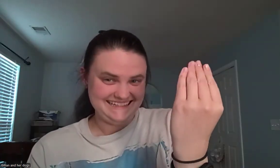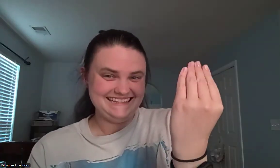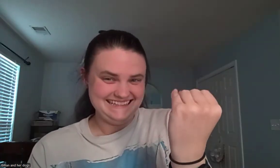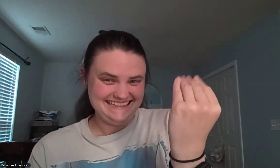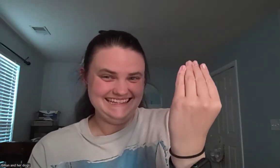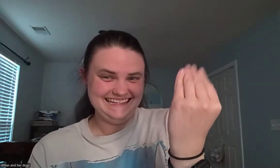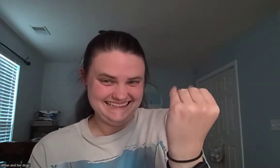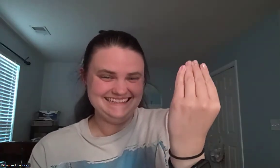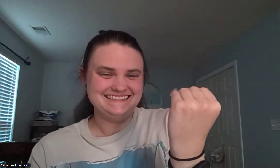14,